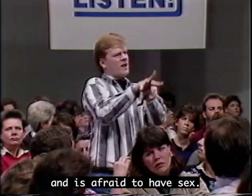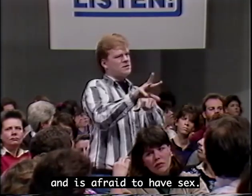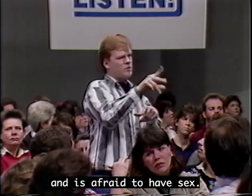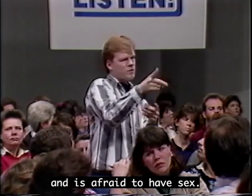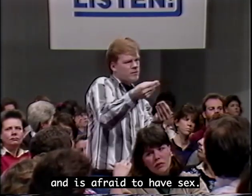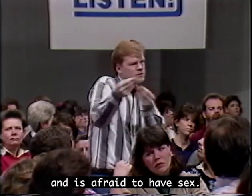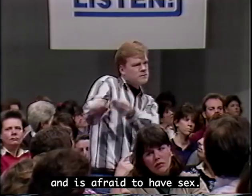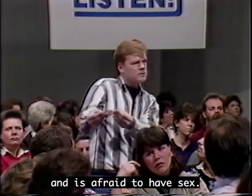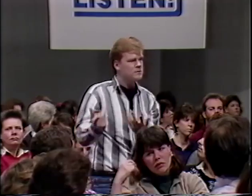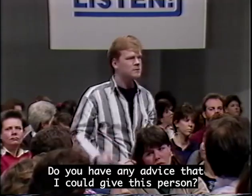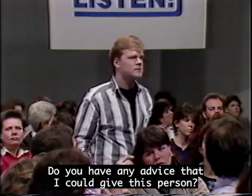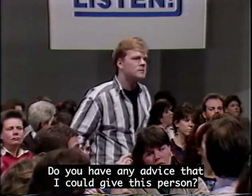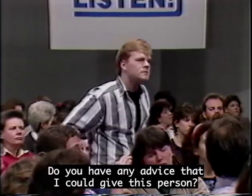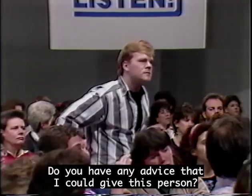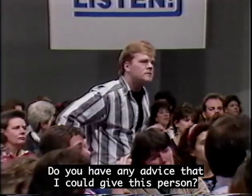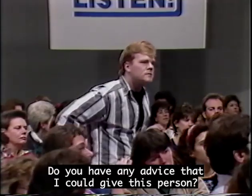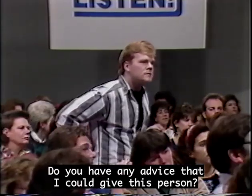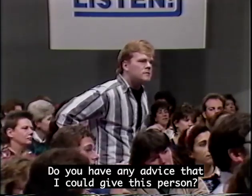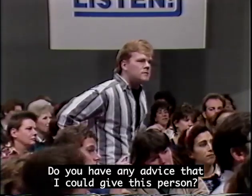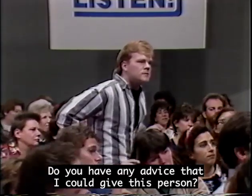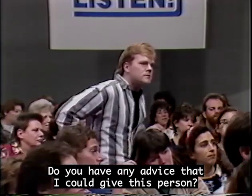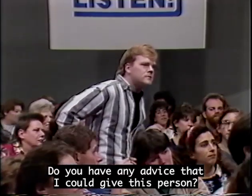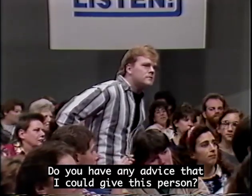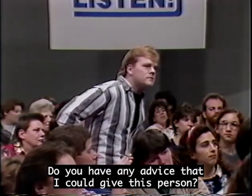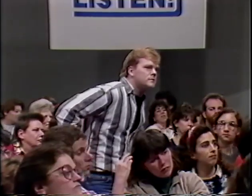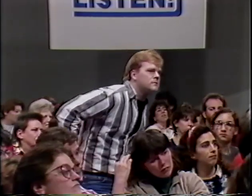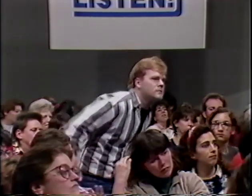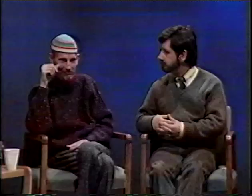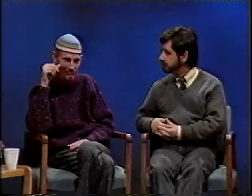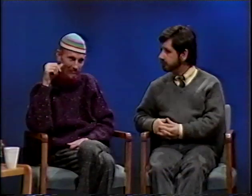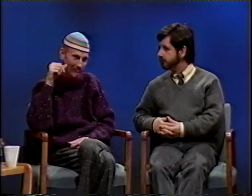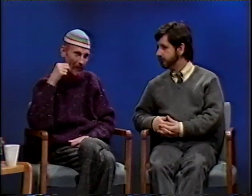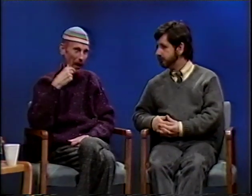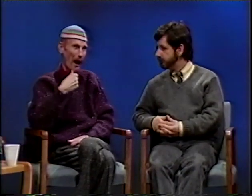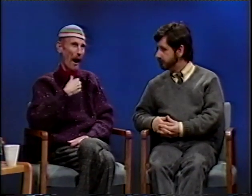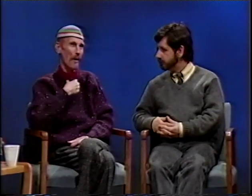is afraid to have sex. Do you have any advice that I could give this person?